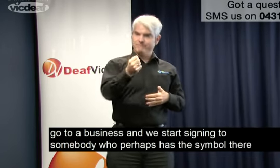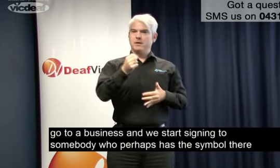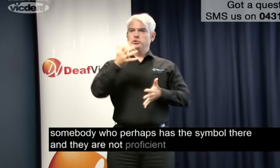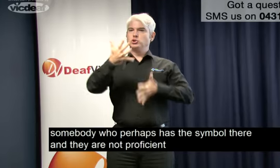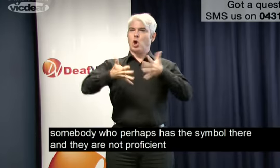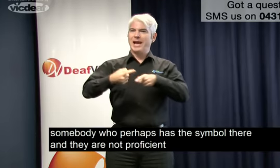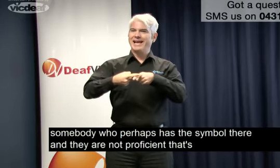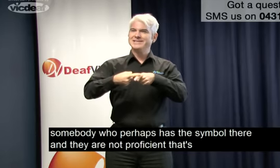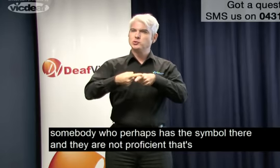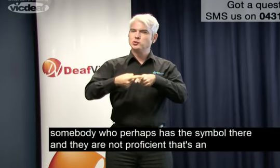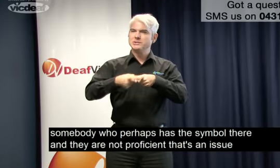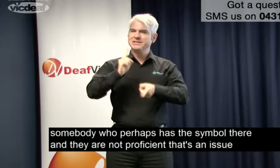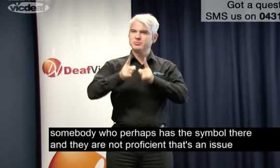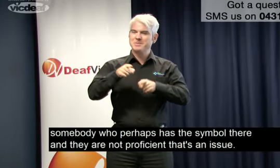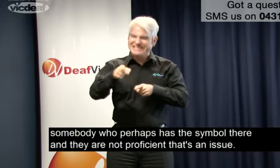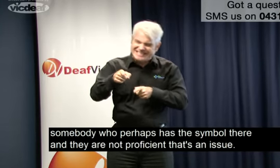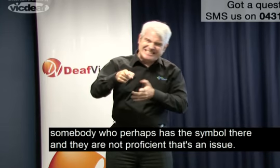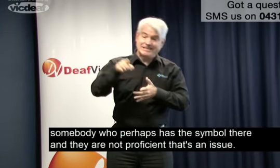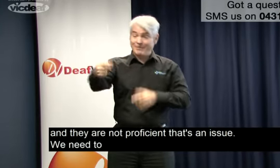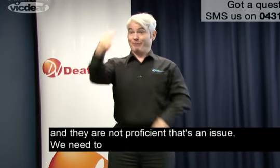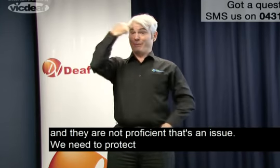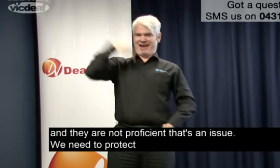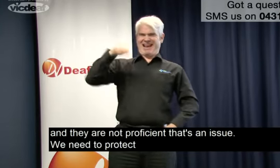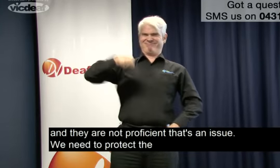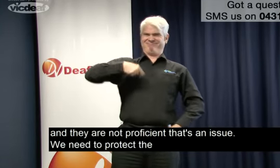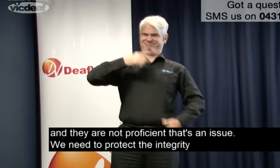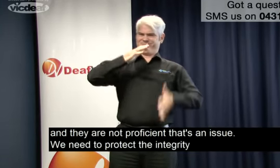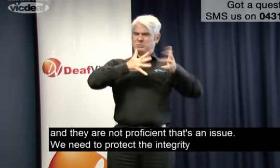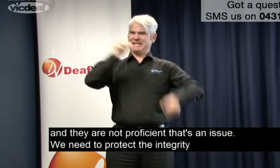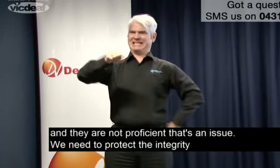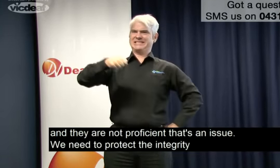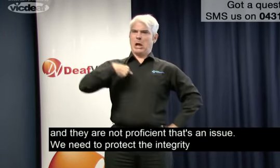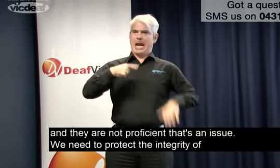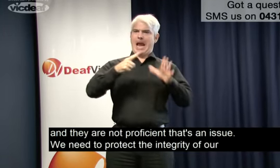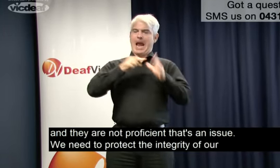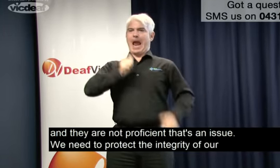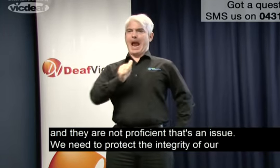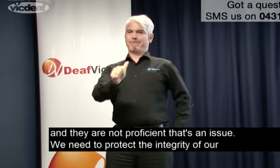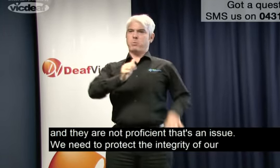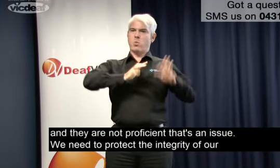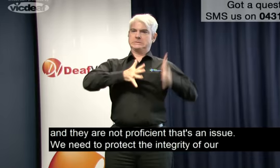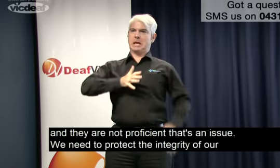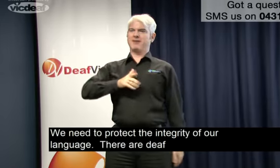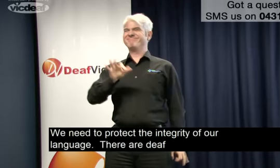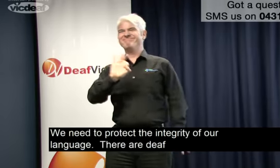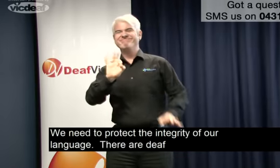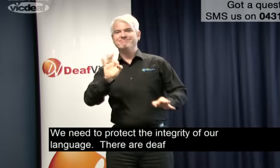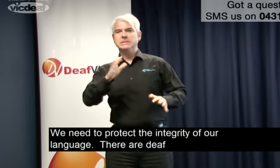language. And there's deaf individuals who use sign English that we're aware of, and they go out there and say they can use Auslan. I